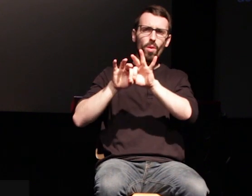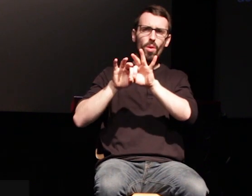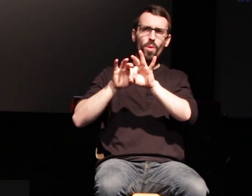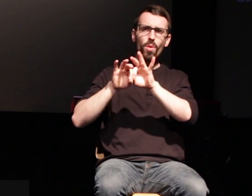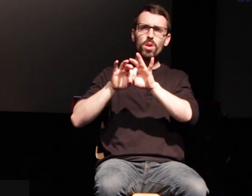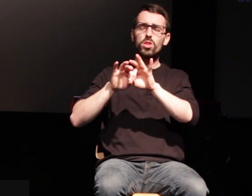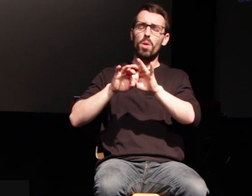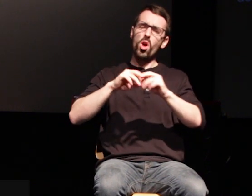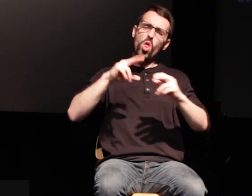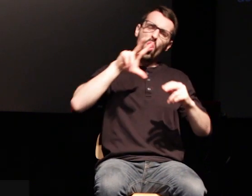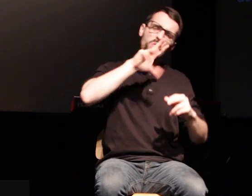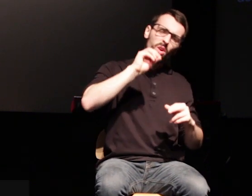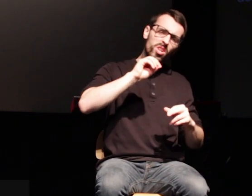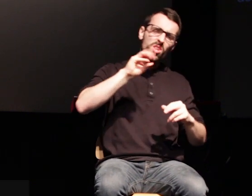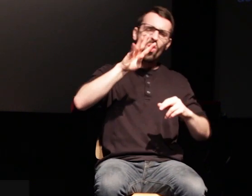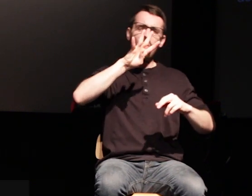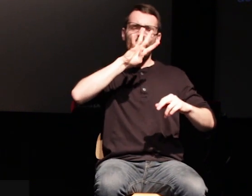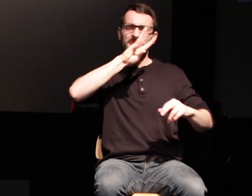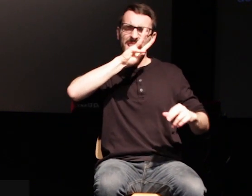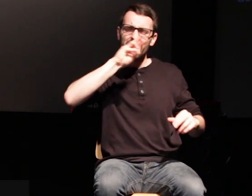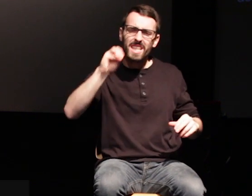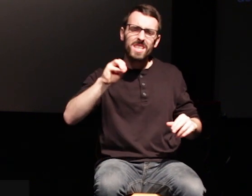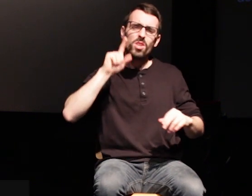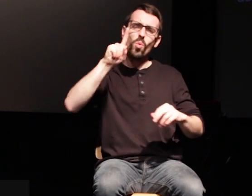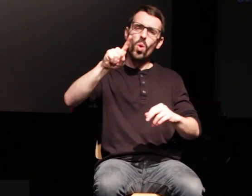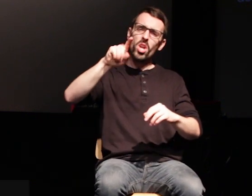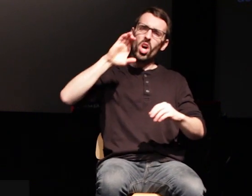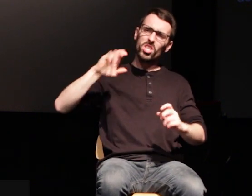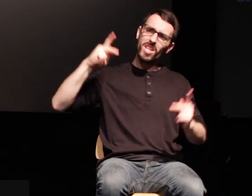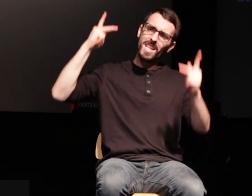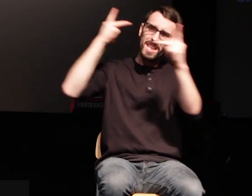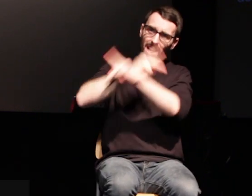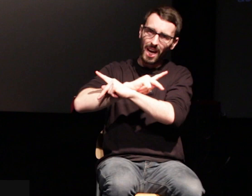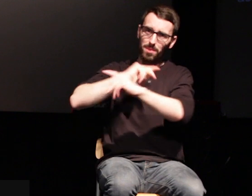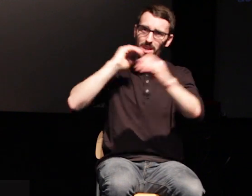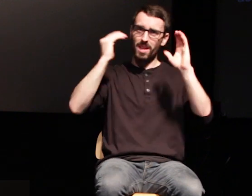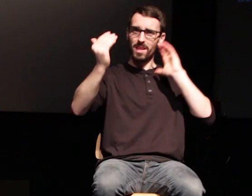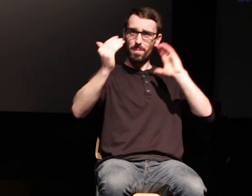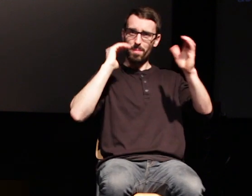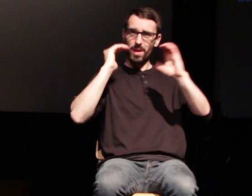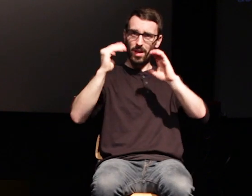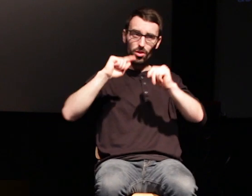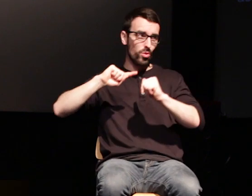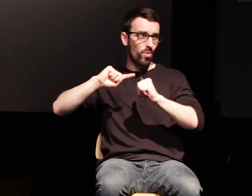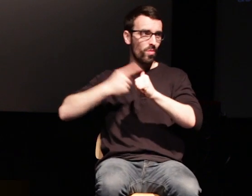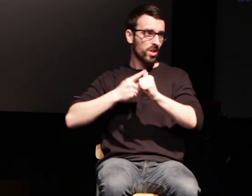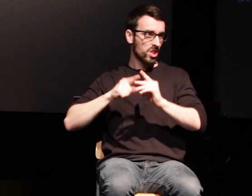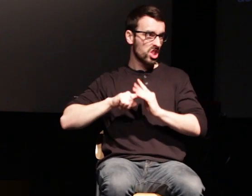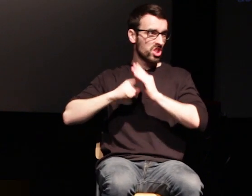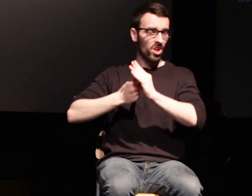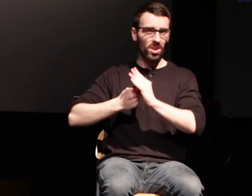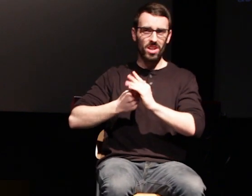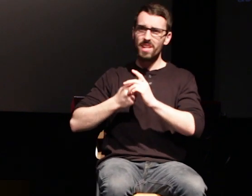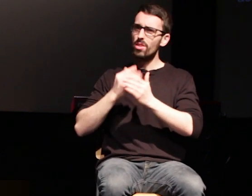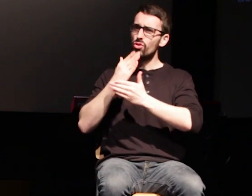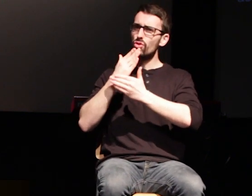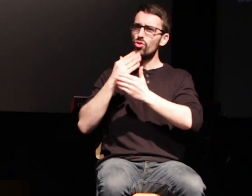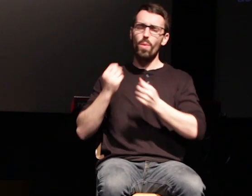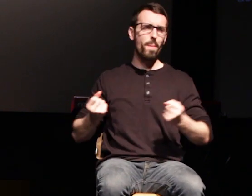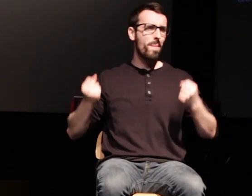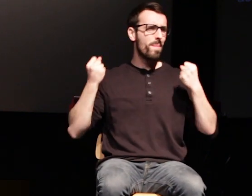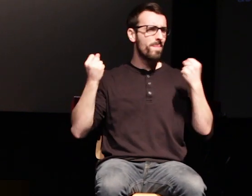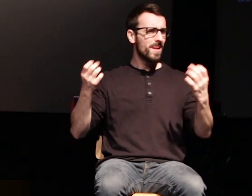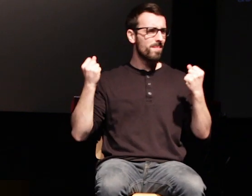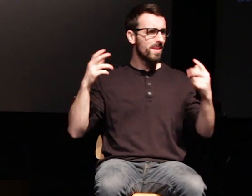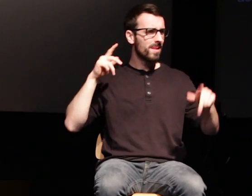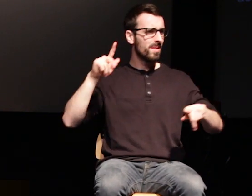30, some 60, some 100 times what was originally sown. You know, there are so many people in this room.